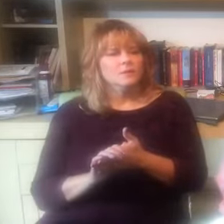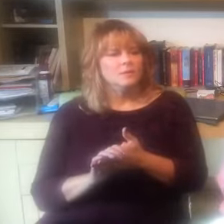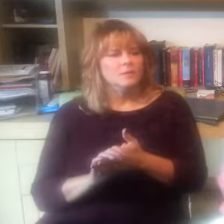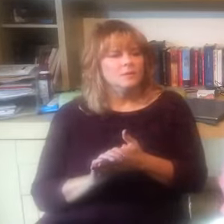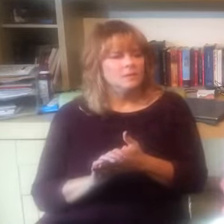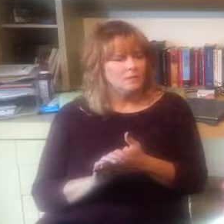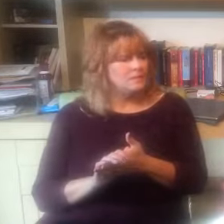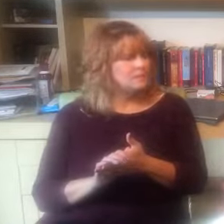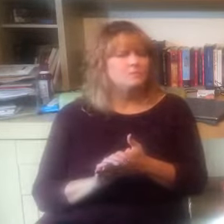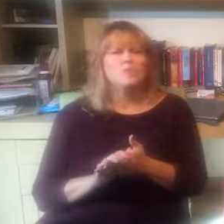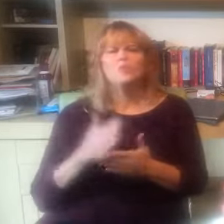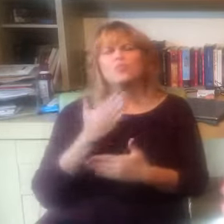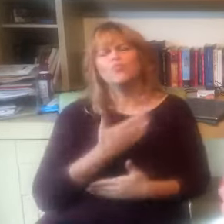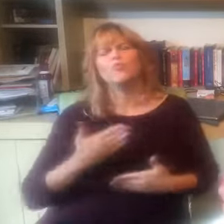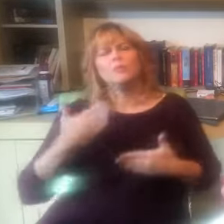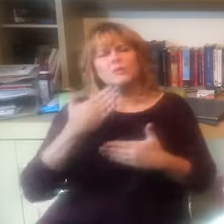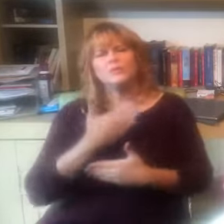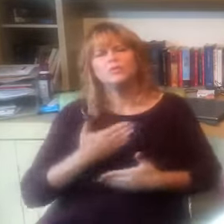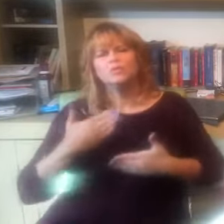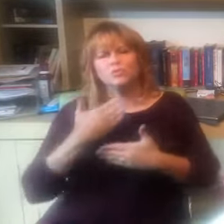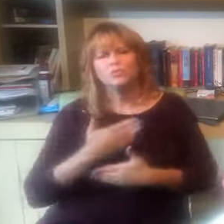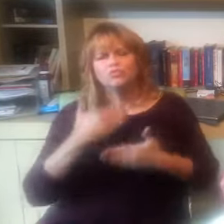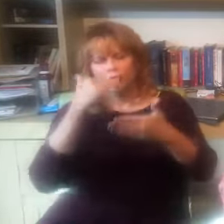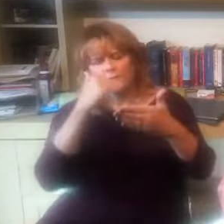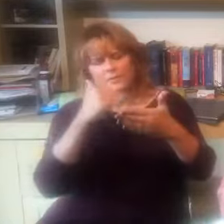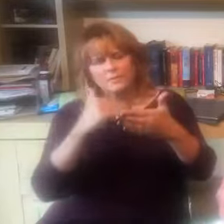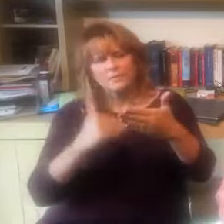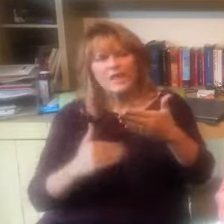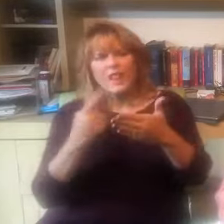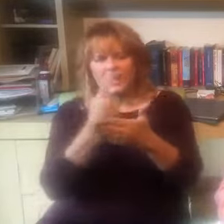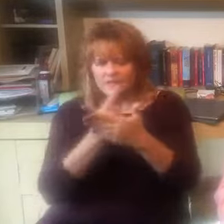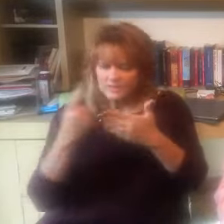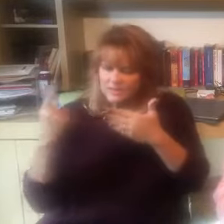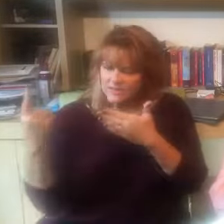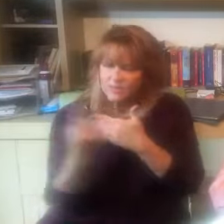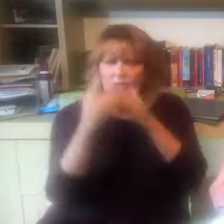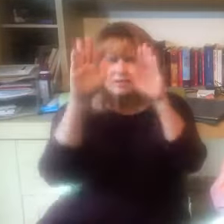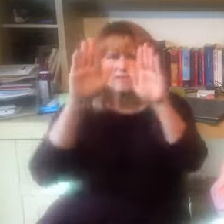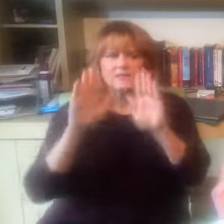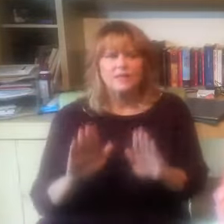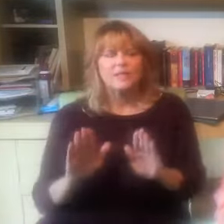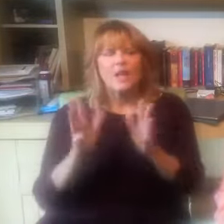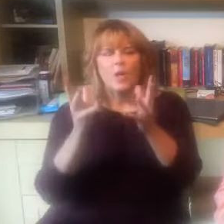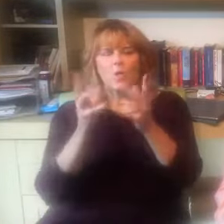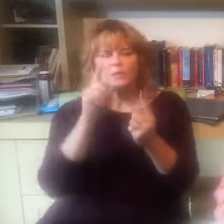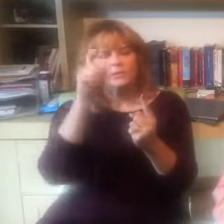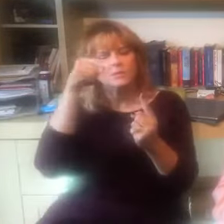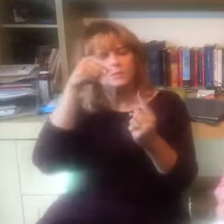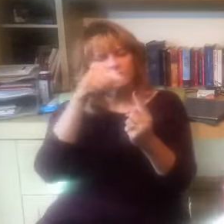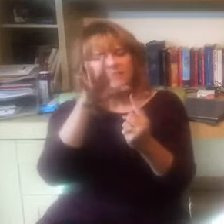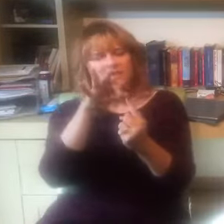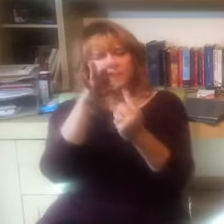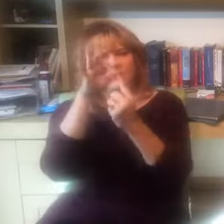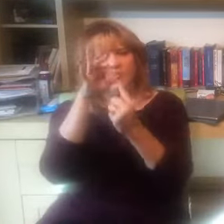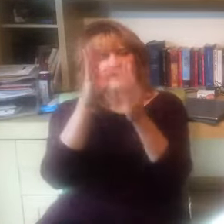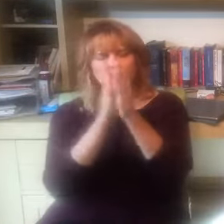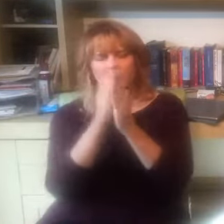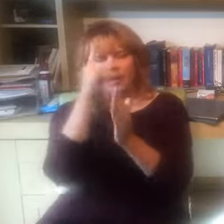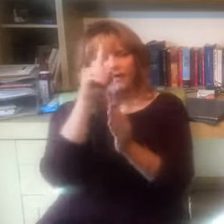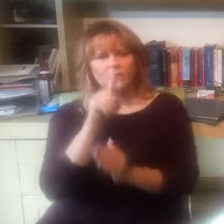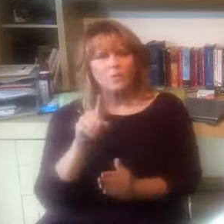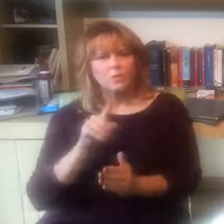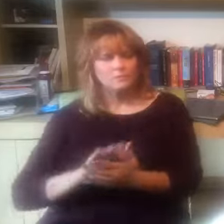I've really enjoyed doing this, and we're going to be back next Sunday. I have a few people I want to specifically pray for, and then